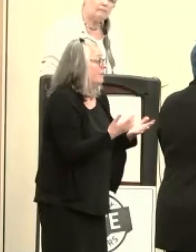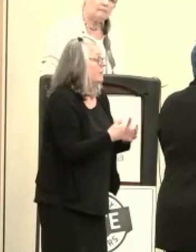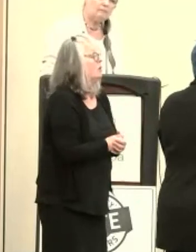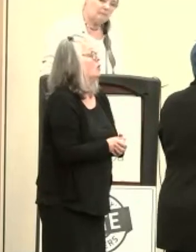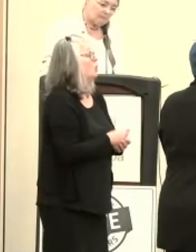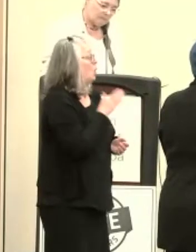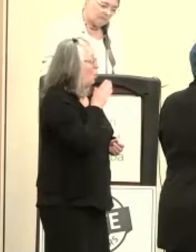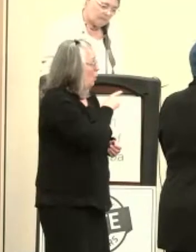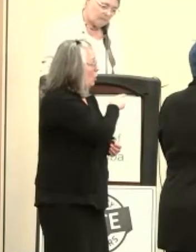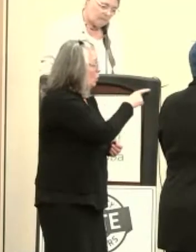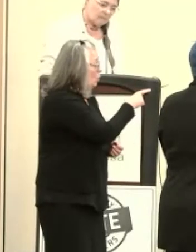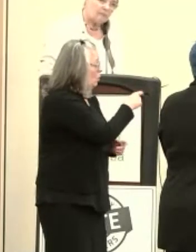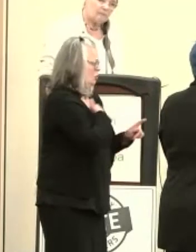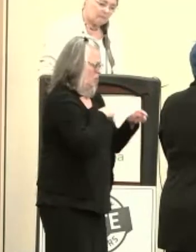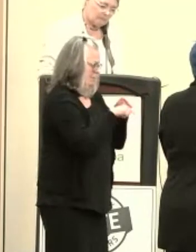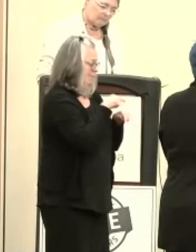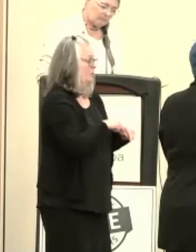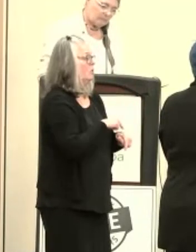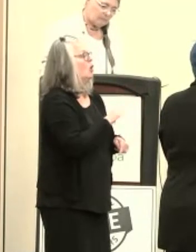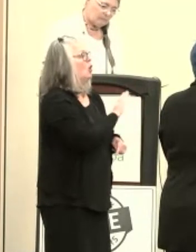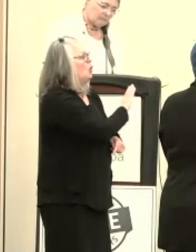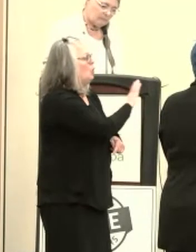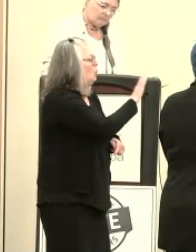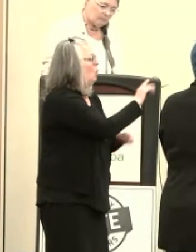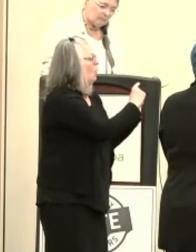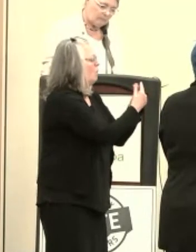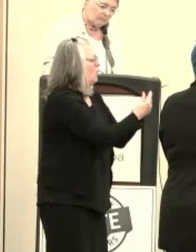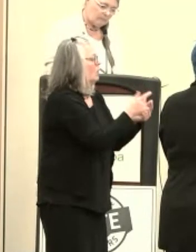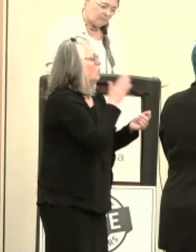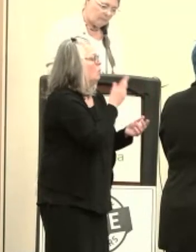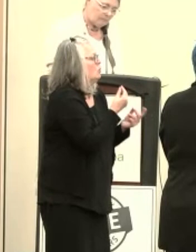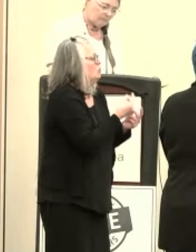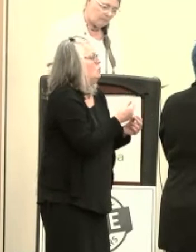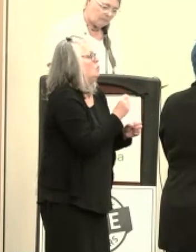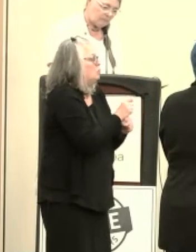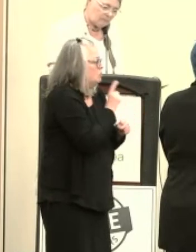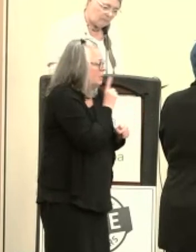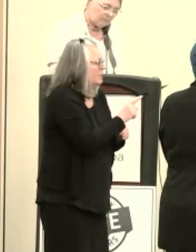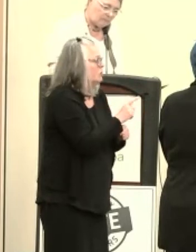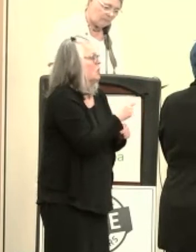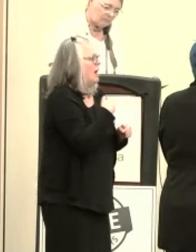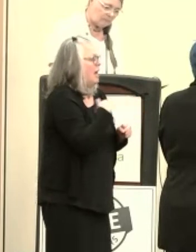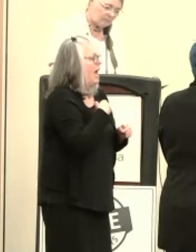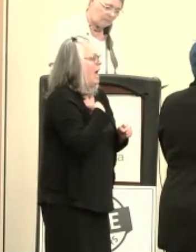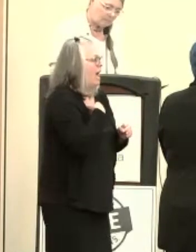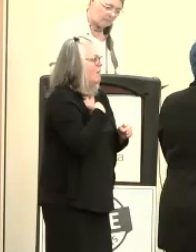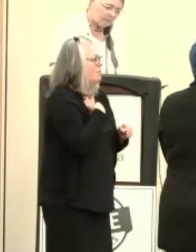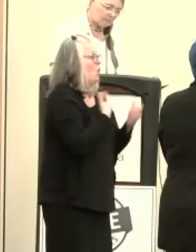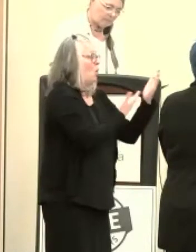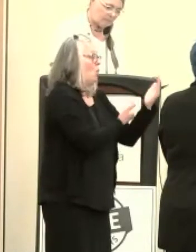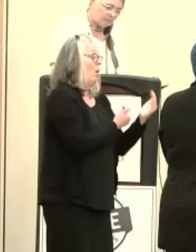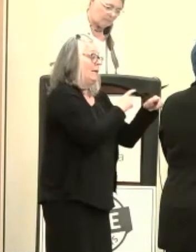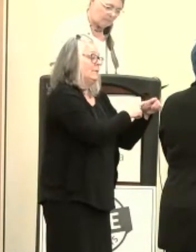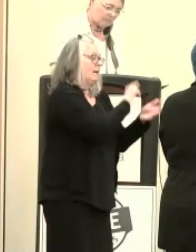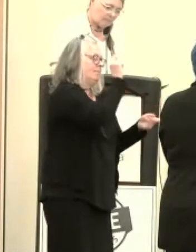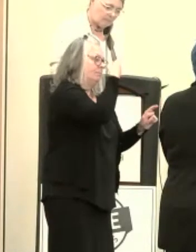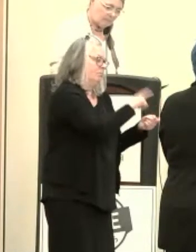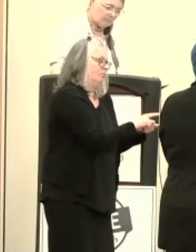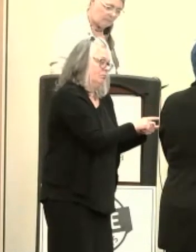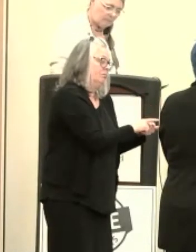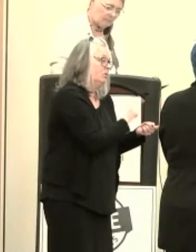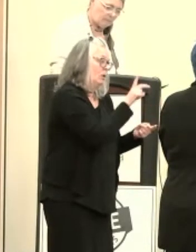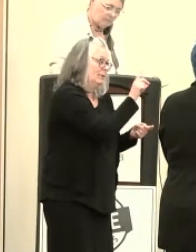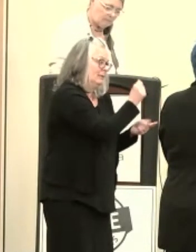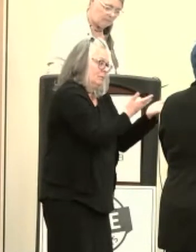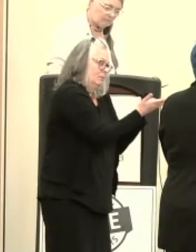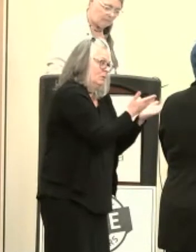what will your party do to ensure the comprehensive reduction of wait times for disability services?